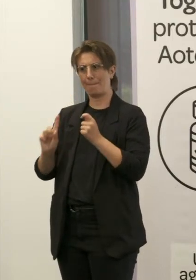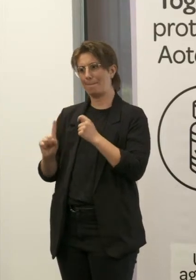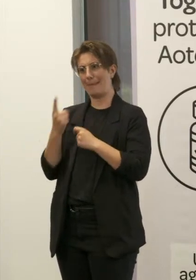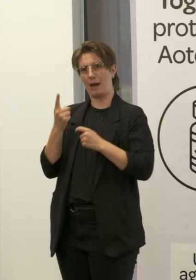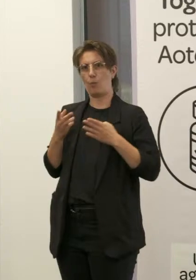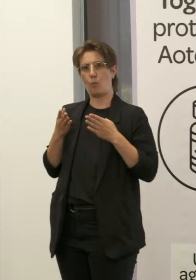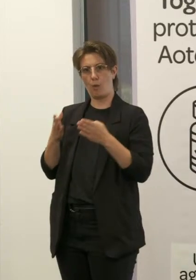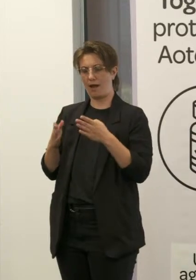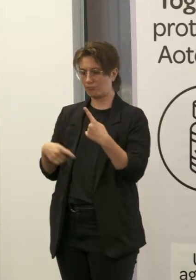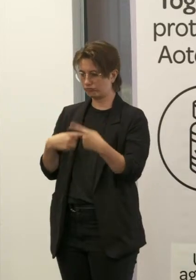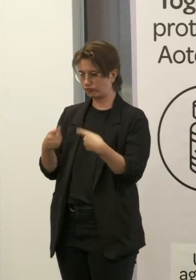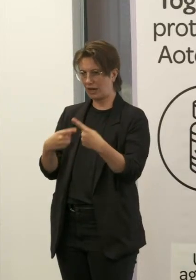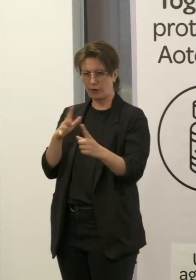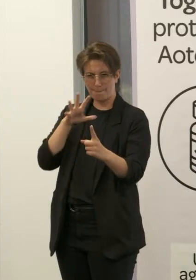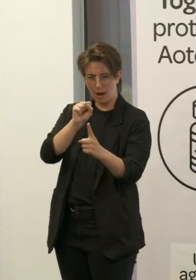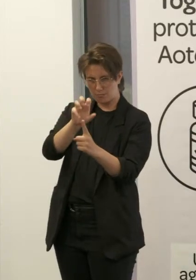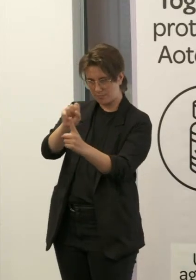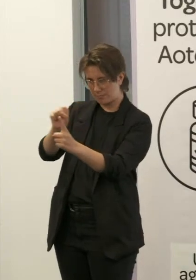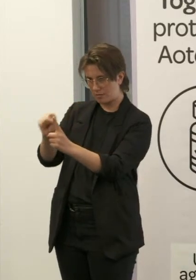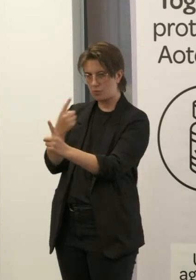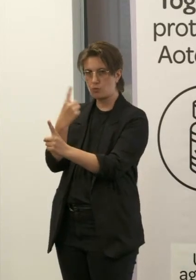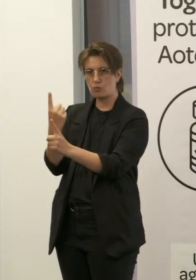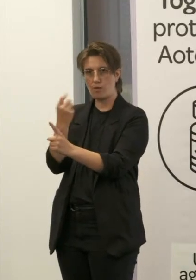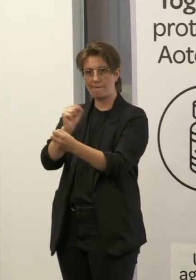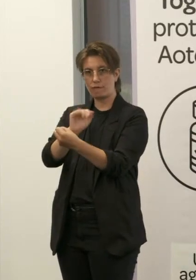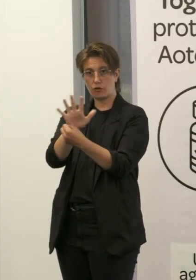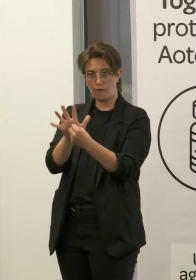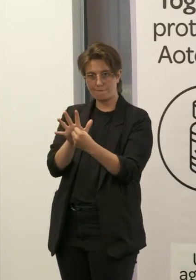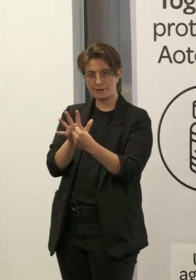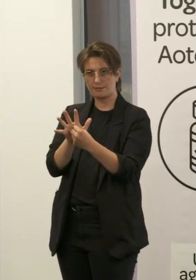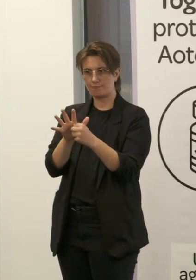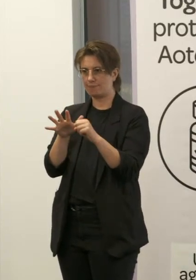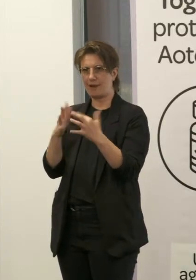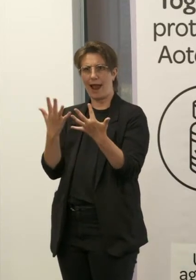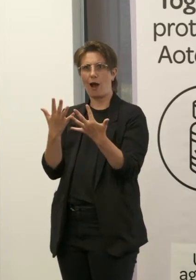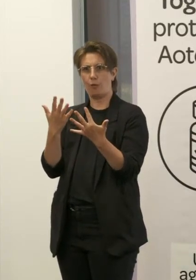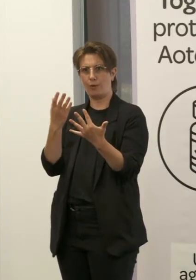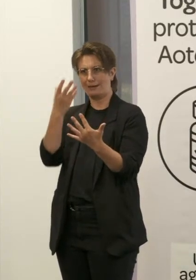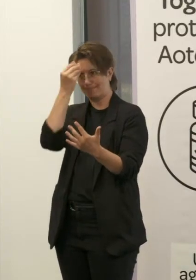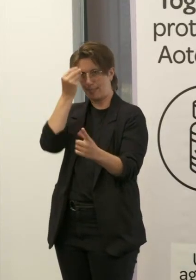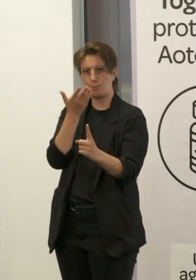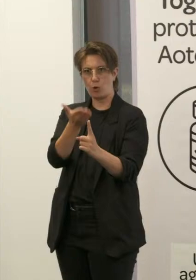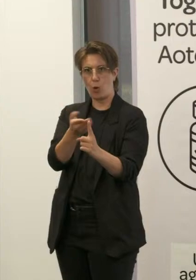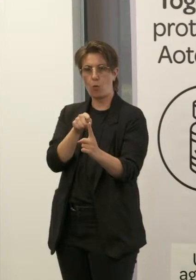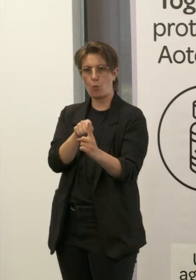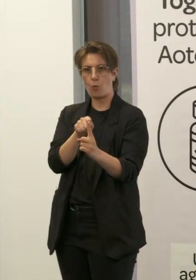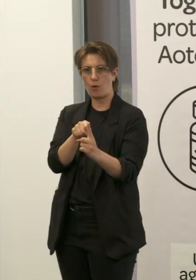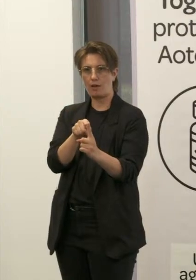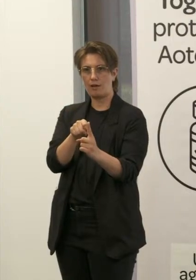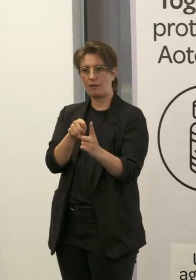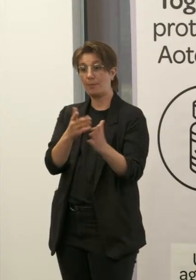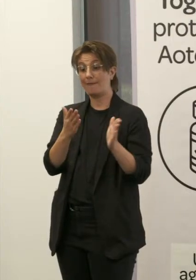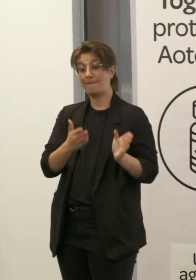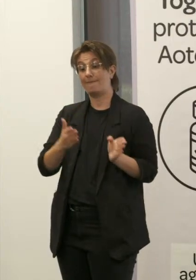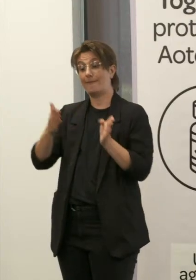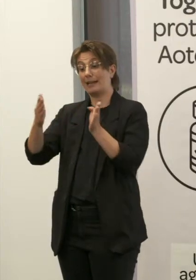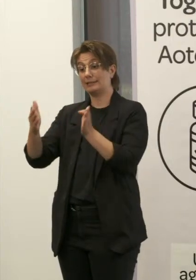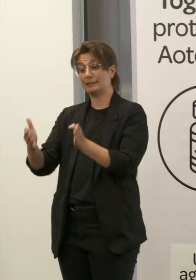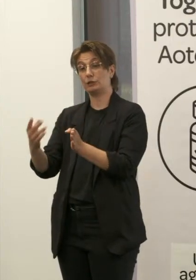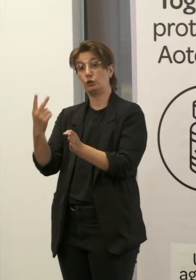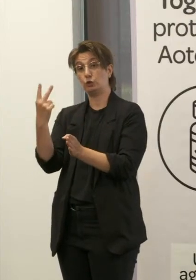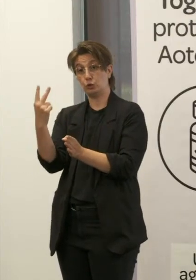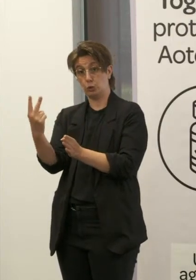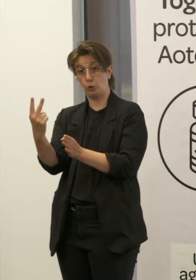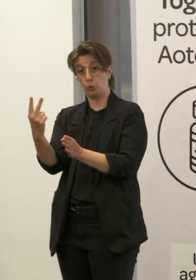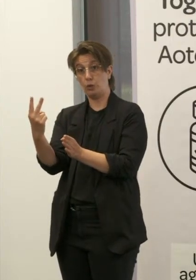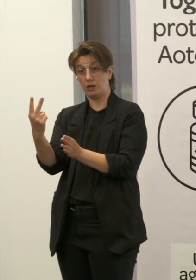diagnose our COVID-19 cases, particularly early in phase 2. We will move during phase 2 to using rapid antigen tests